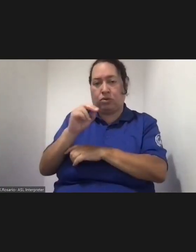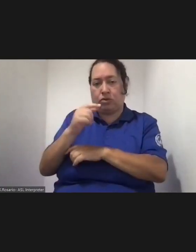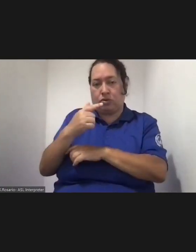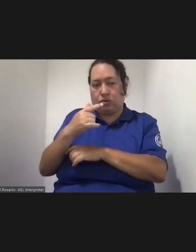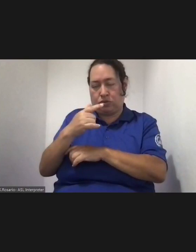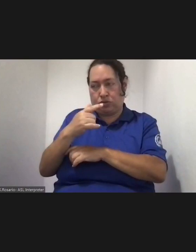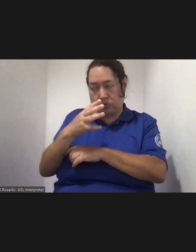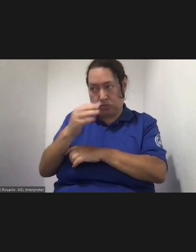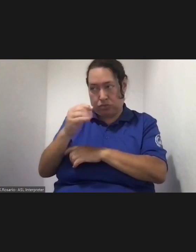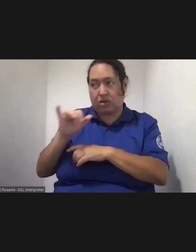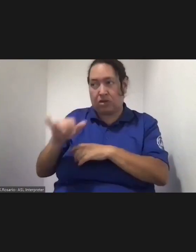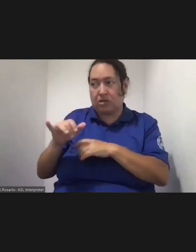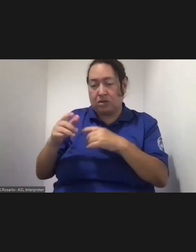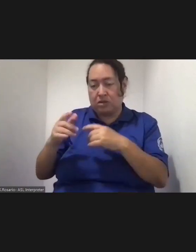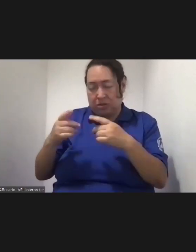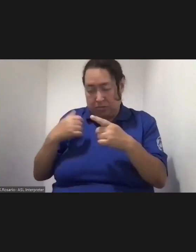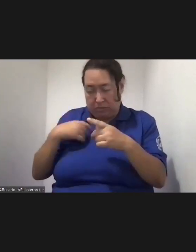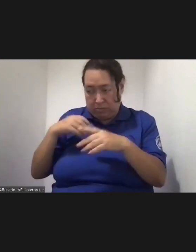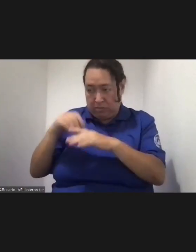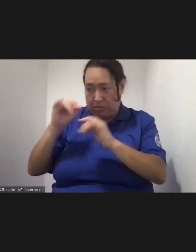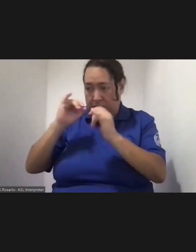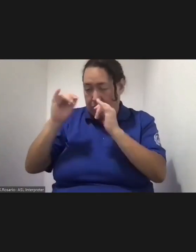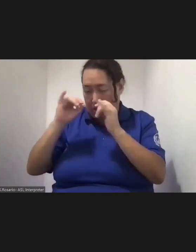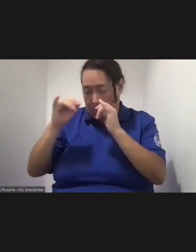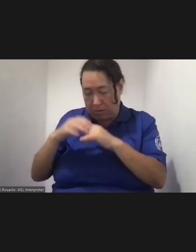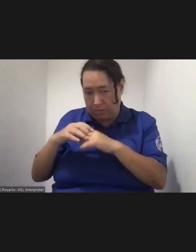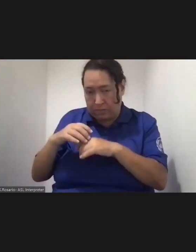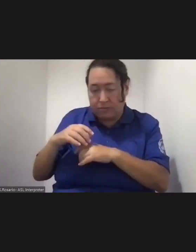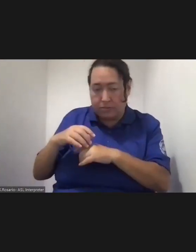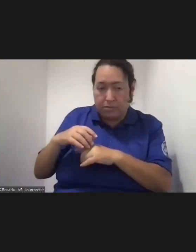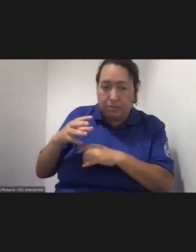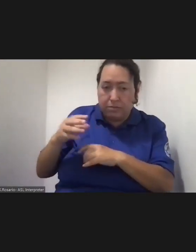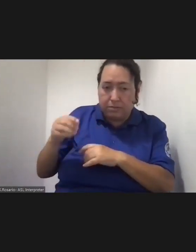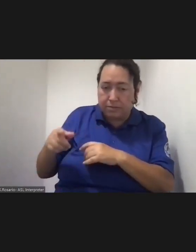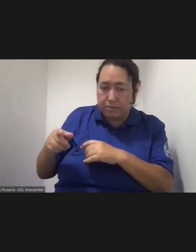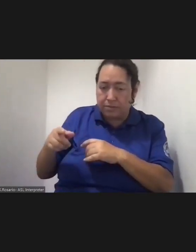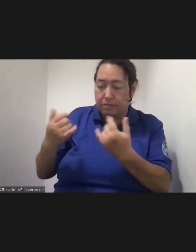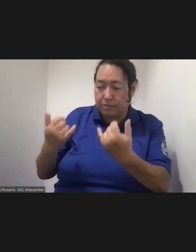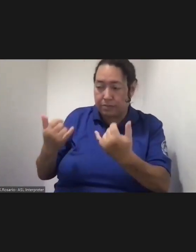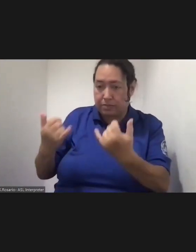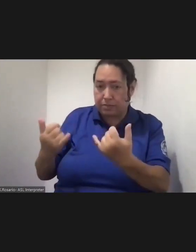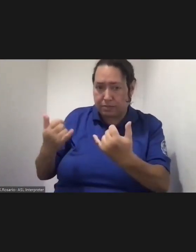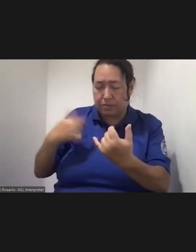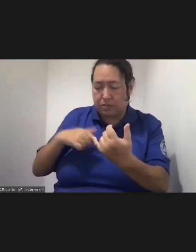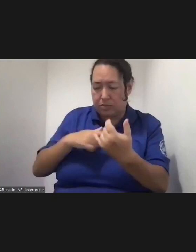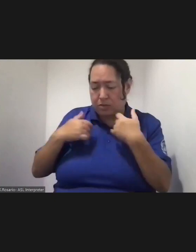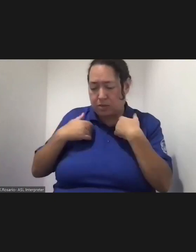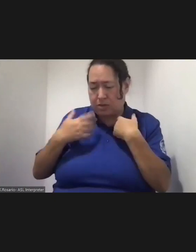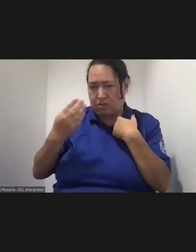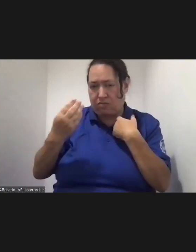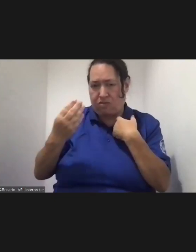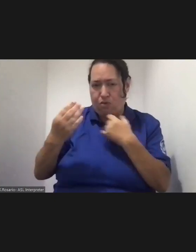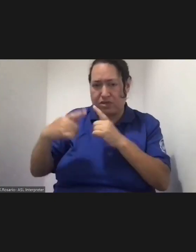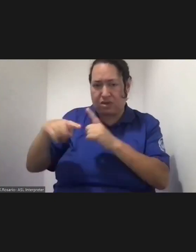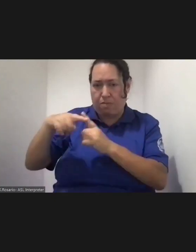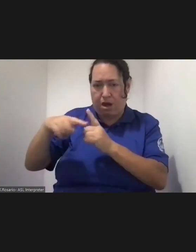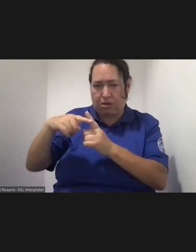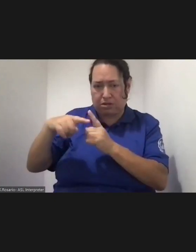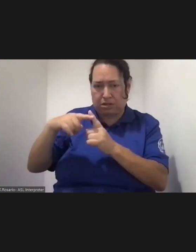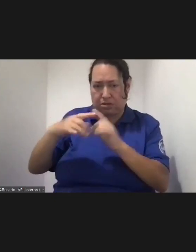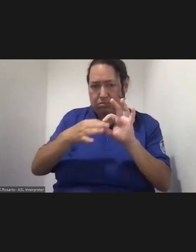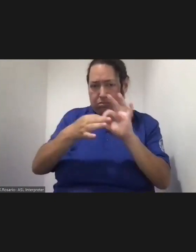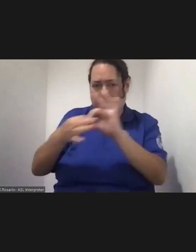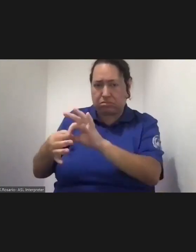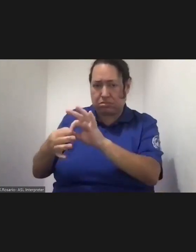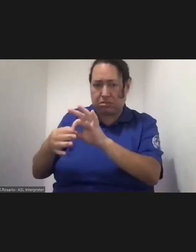who visited the bar within this period. As of today, we have 14 positives linked to this 18.